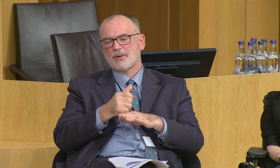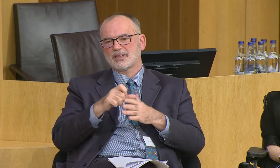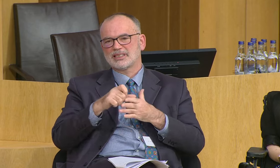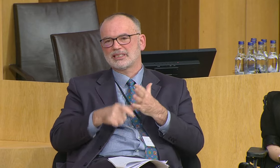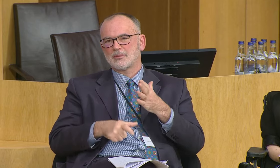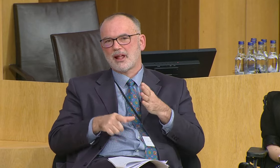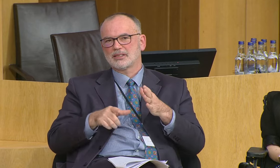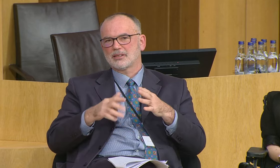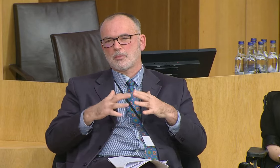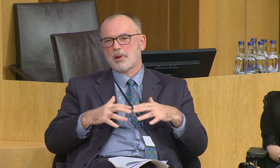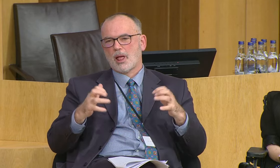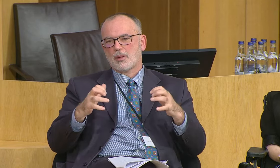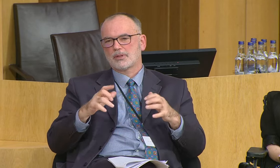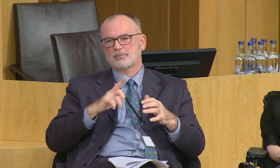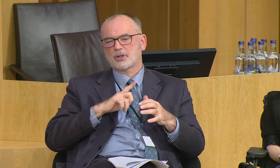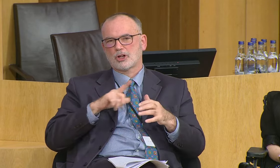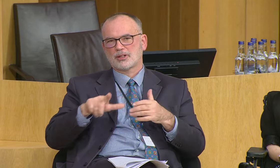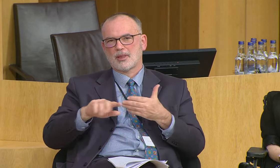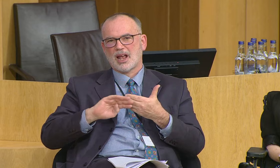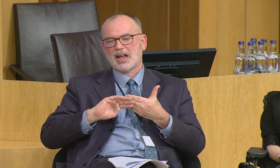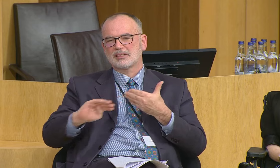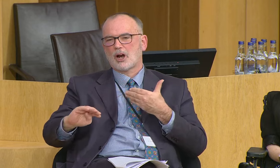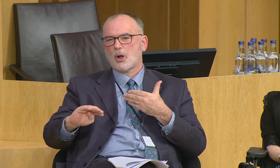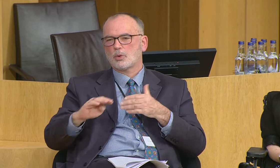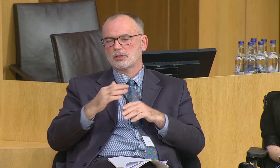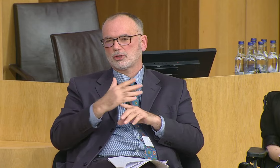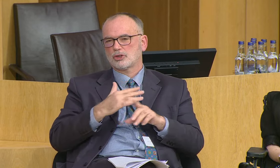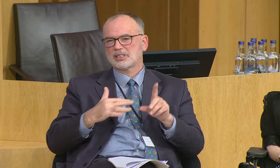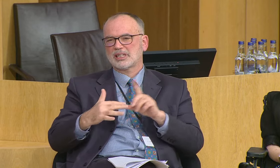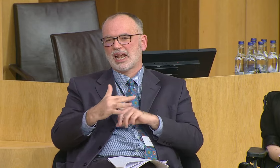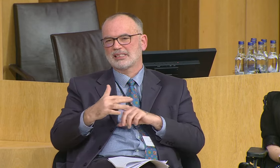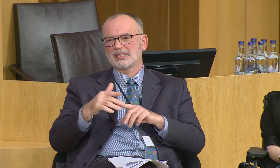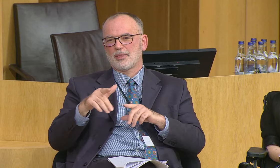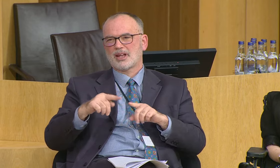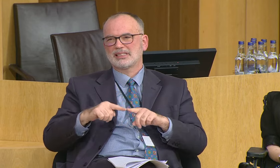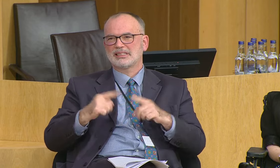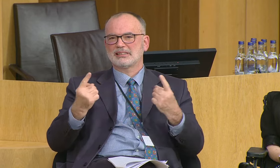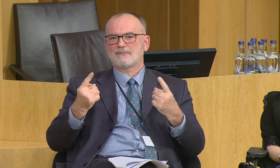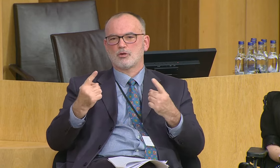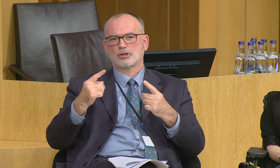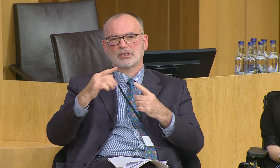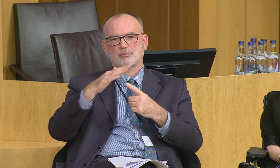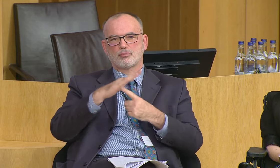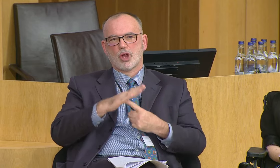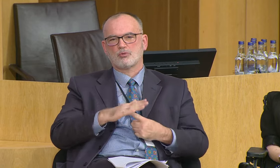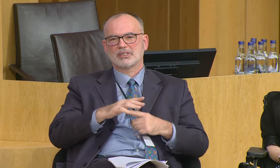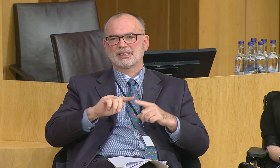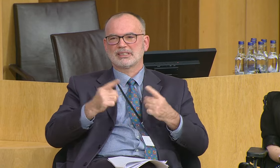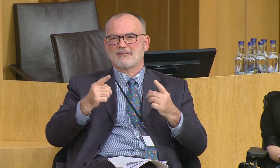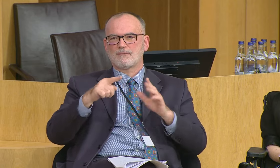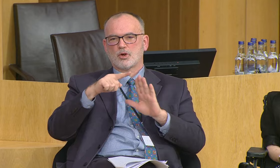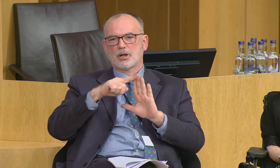the best idea to set up a disabled parliament specifically, because it feels a little bit more exclusive in terms of society.